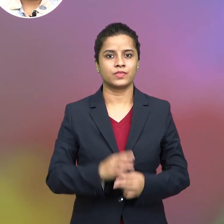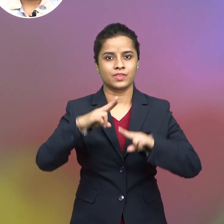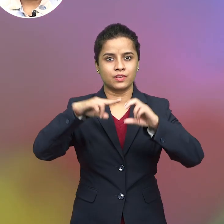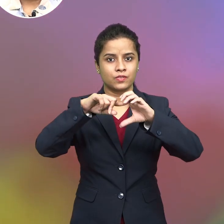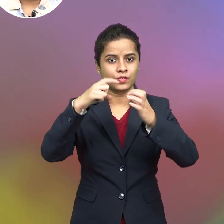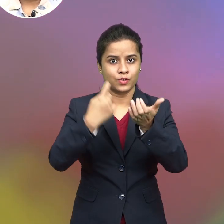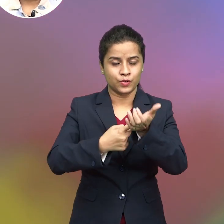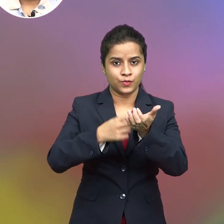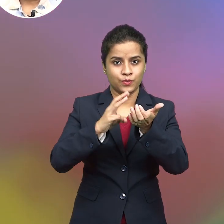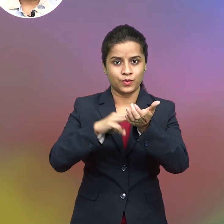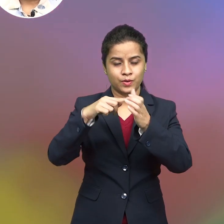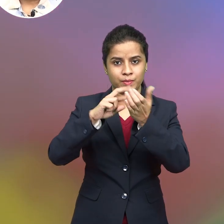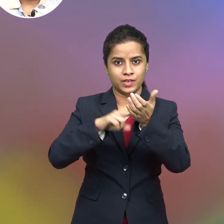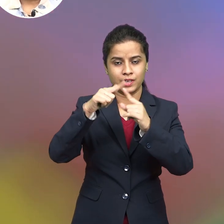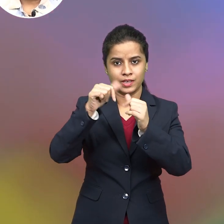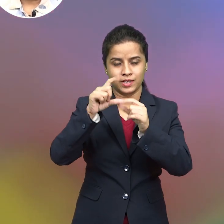Fermentation.